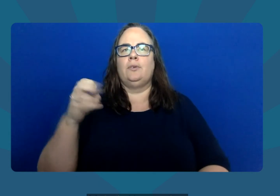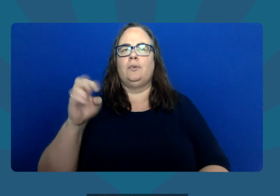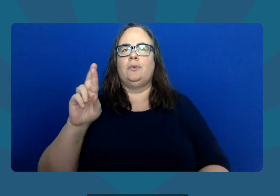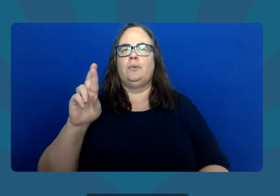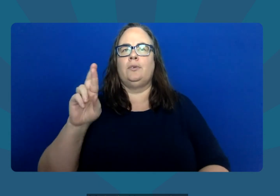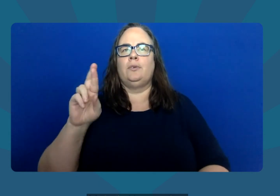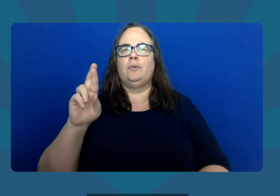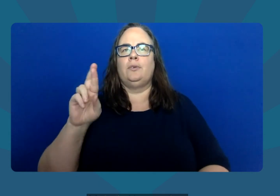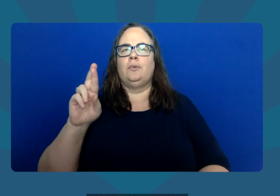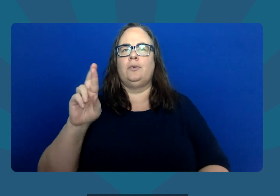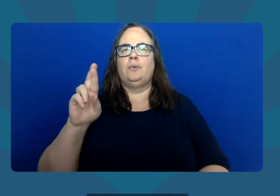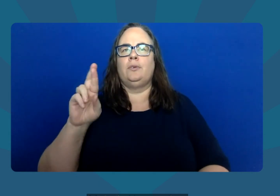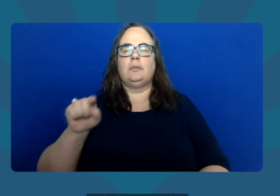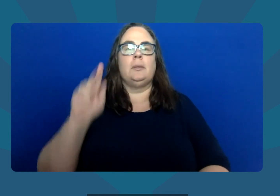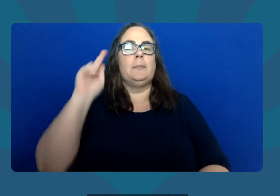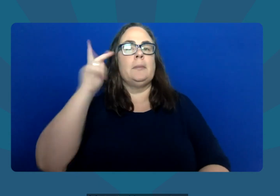Melody Hernandez.